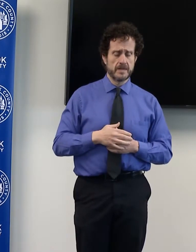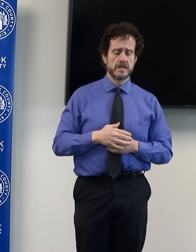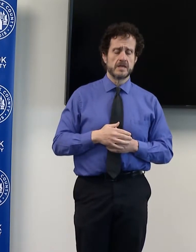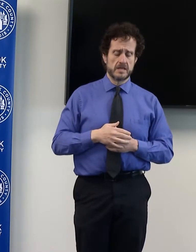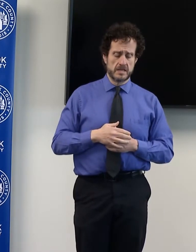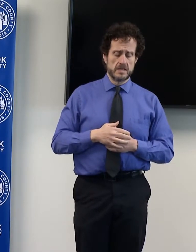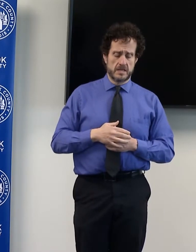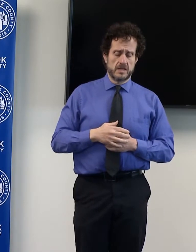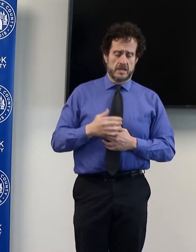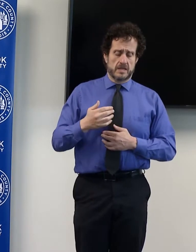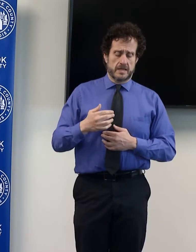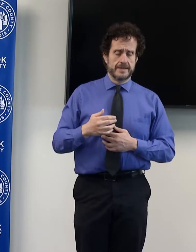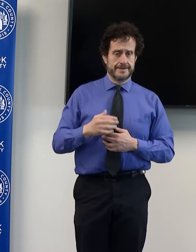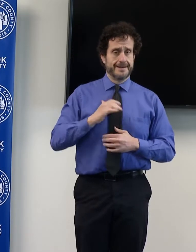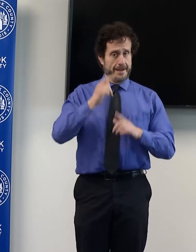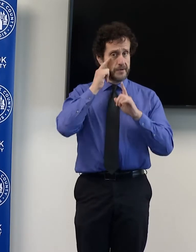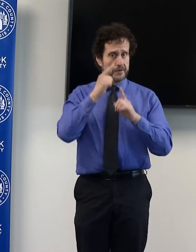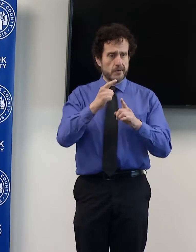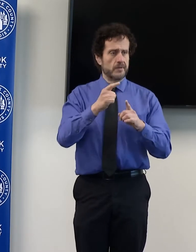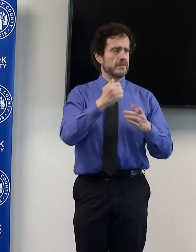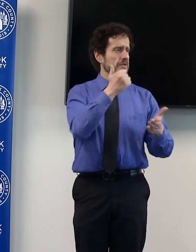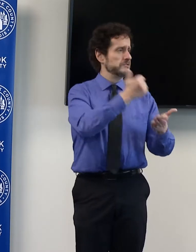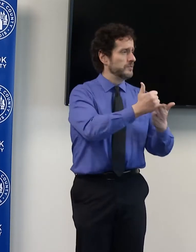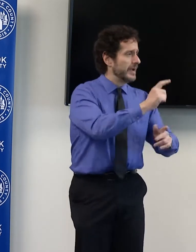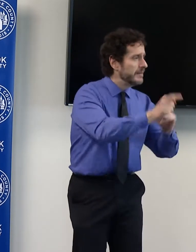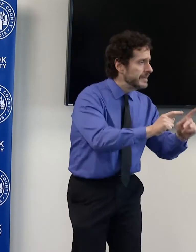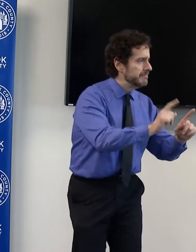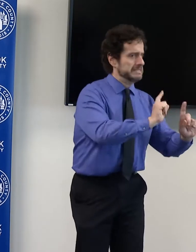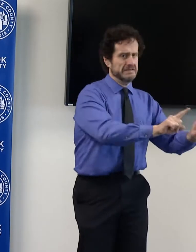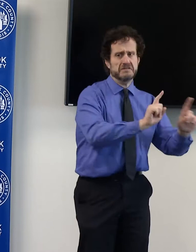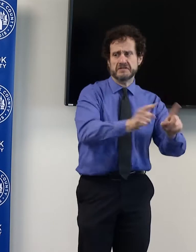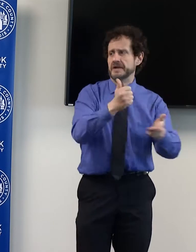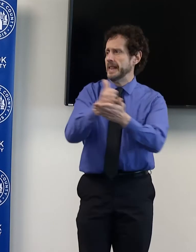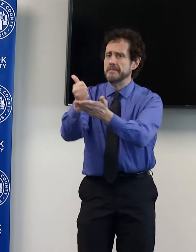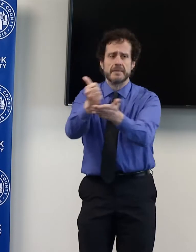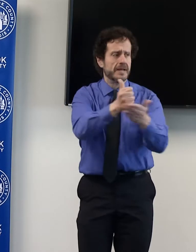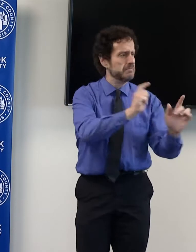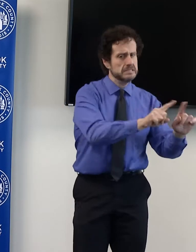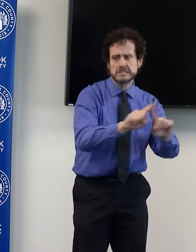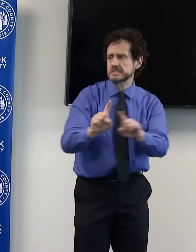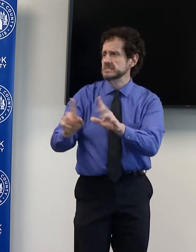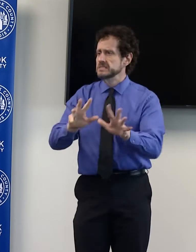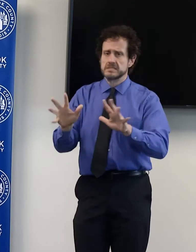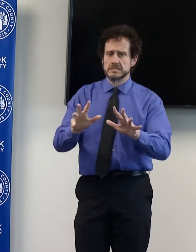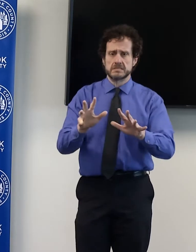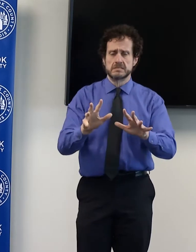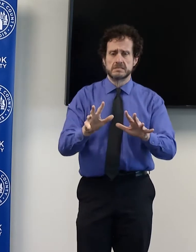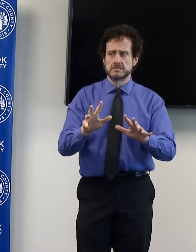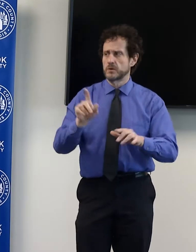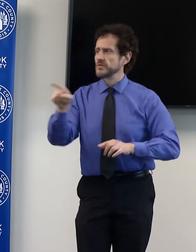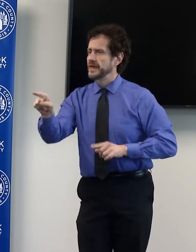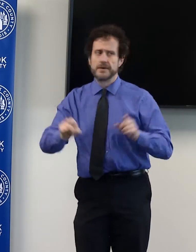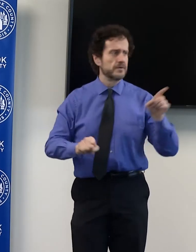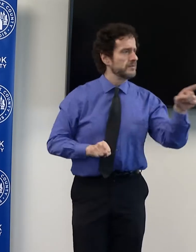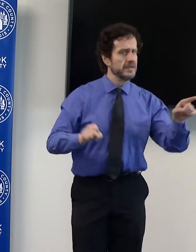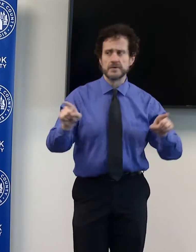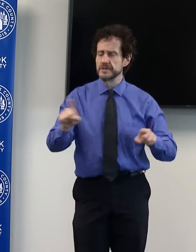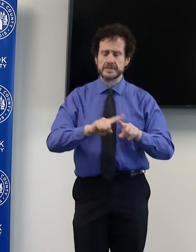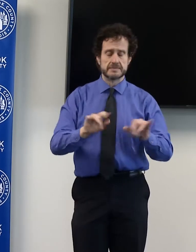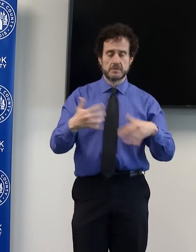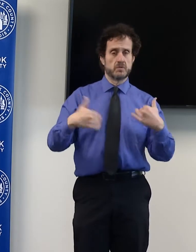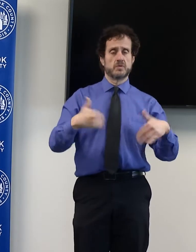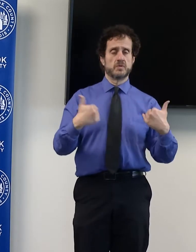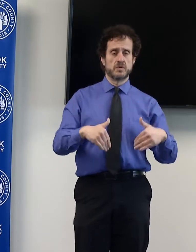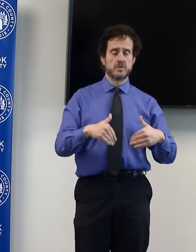of trying to be all things to all people at different places and different times. So we have been called from the city of